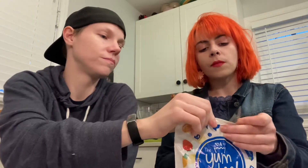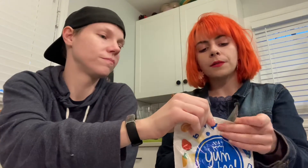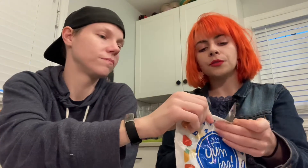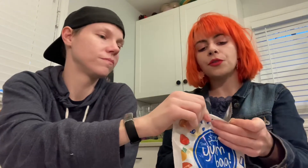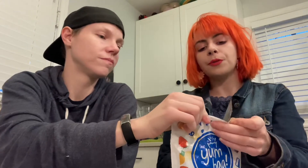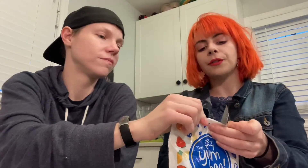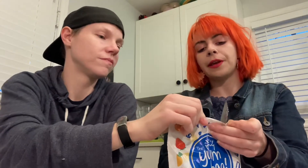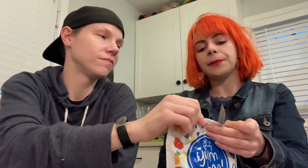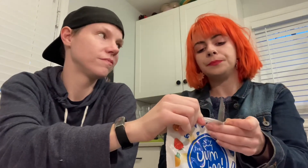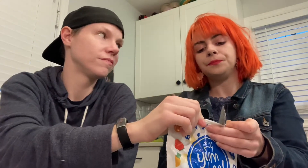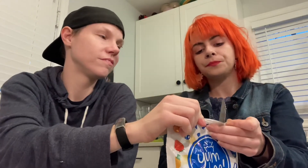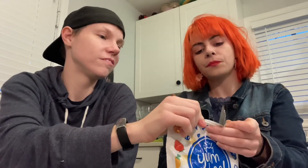So they put like,